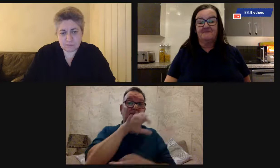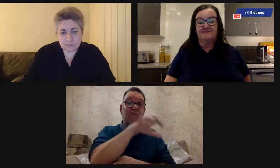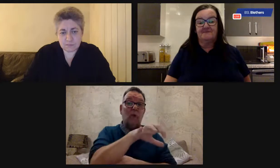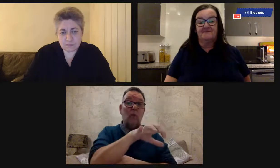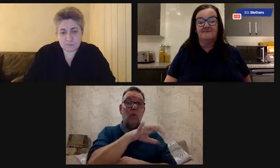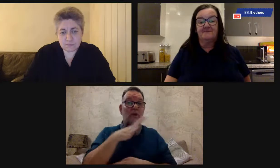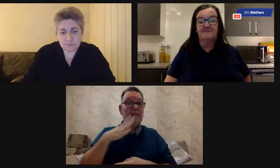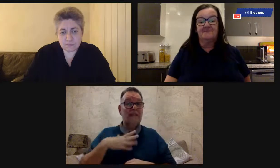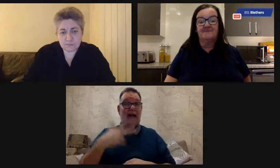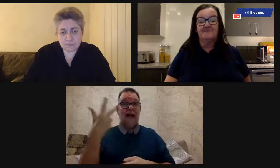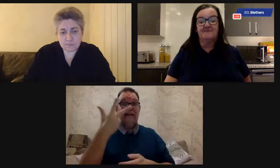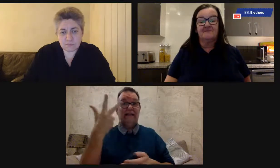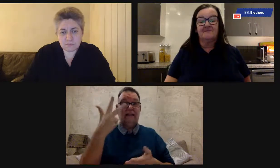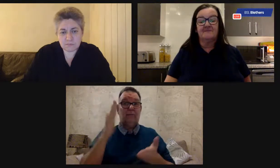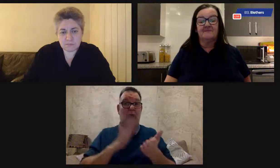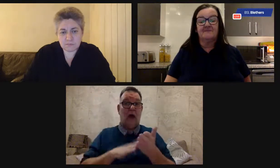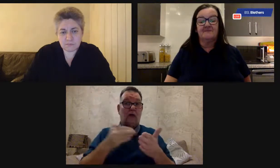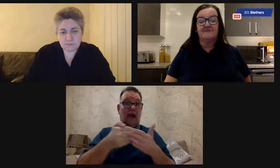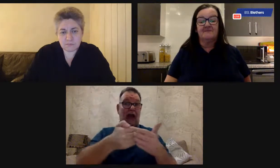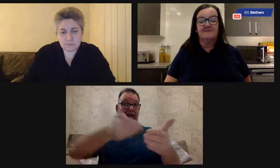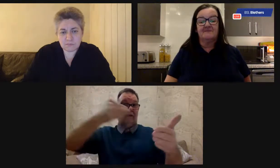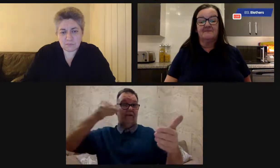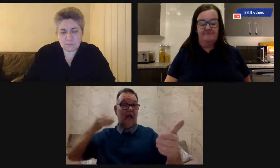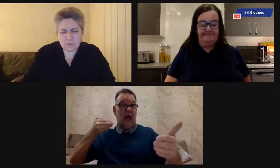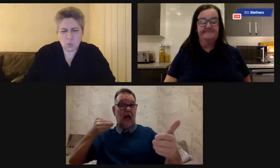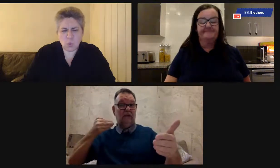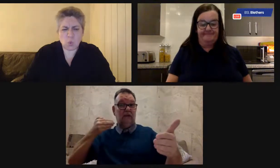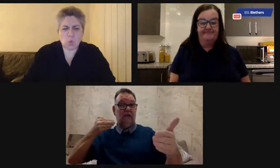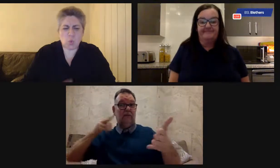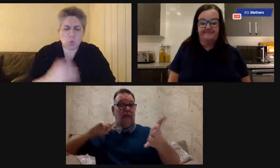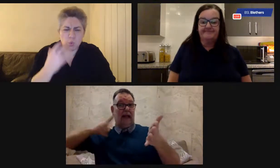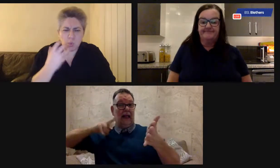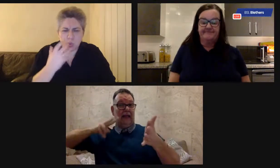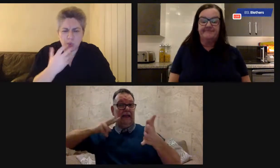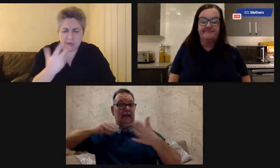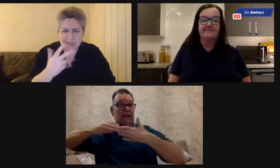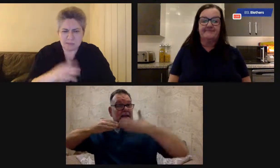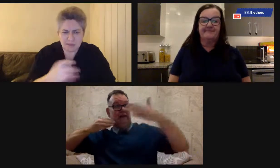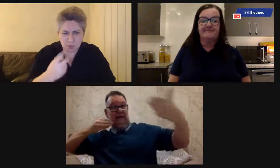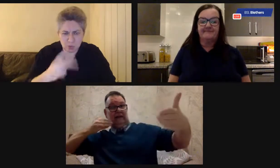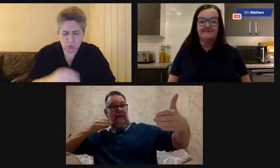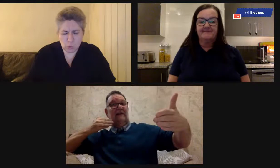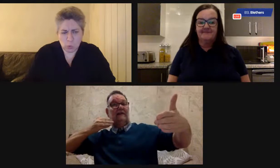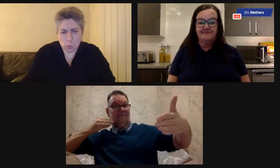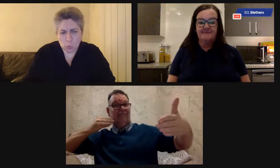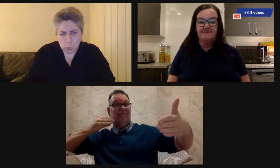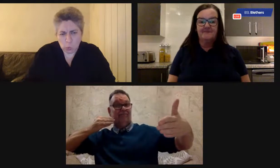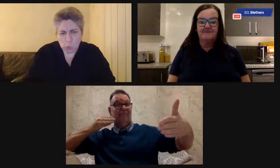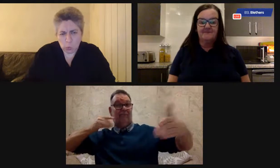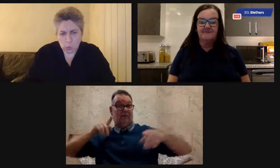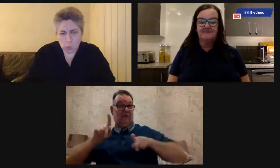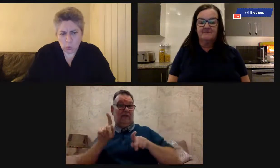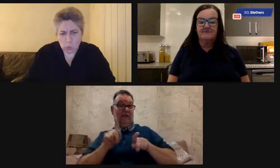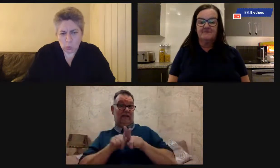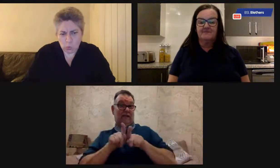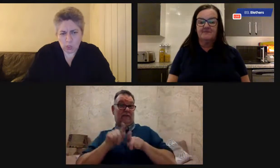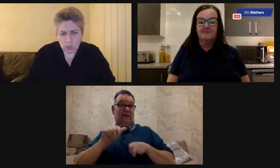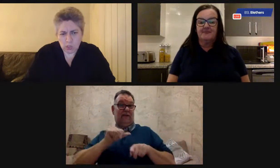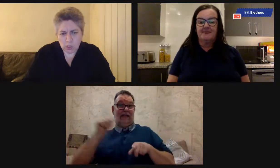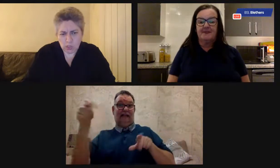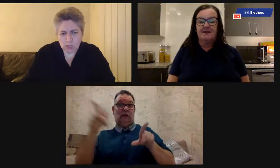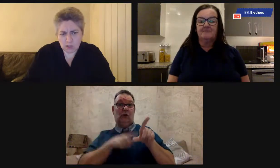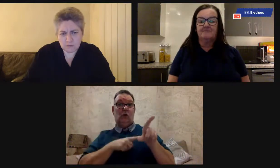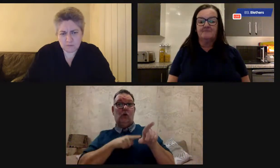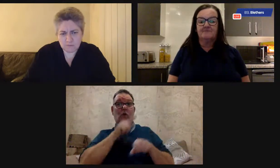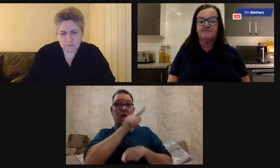night, all the discussions are at night, booking the venue. We need 18 months in advance. Wow, because we